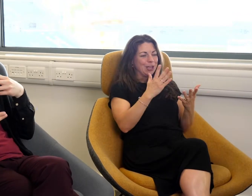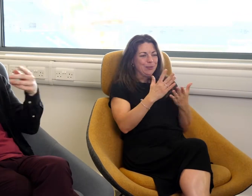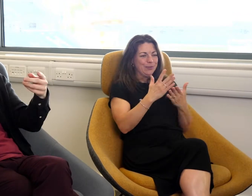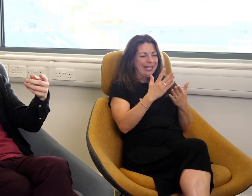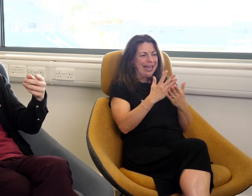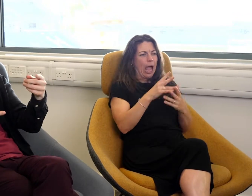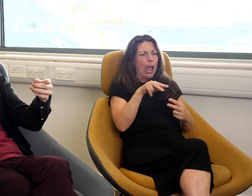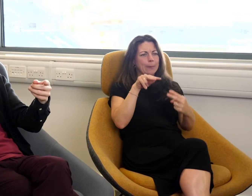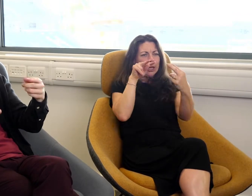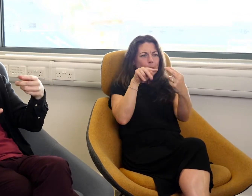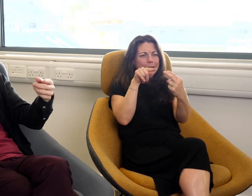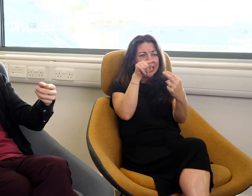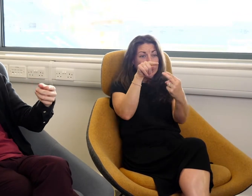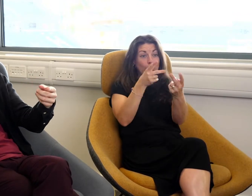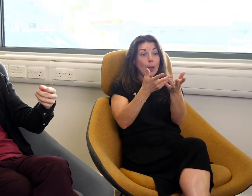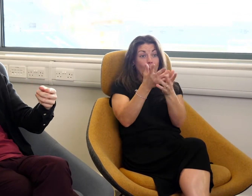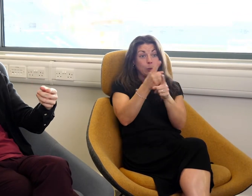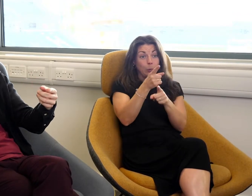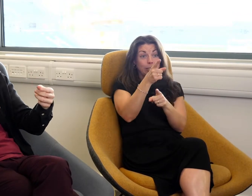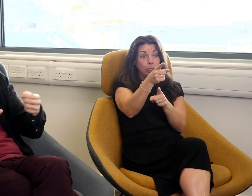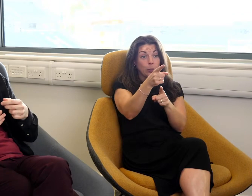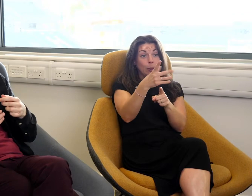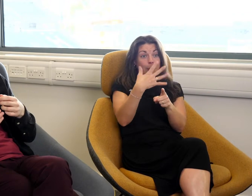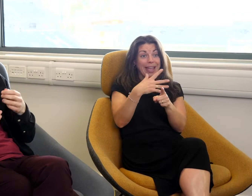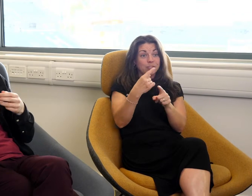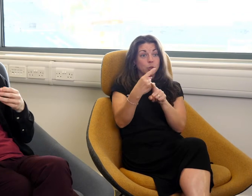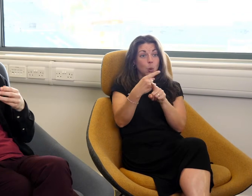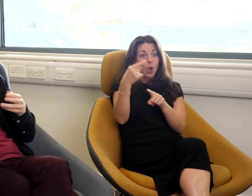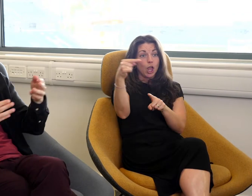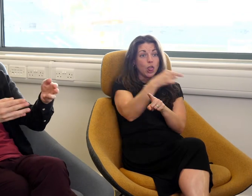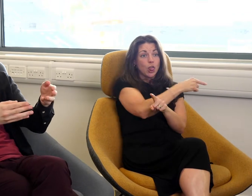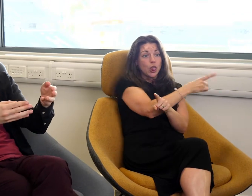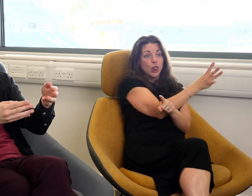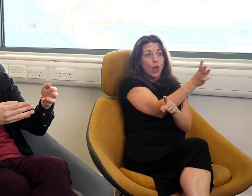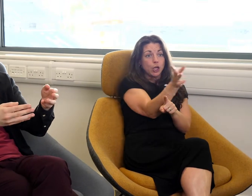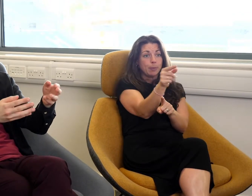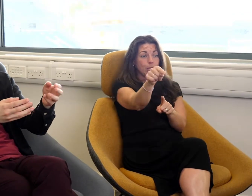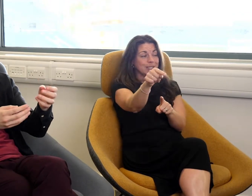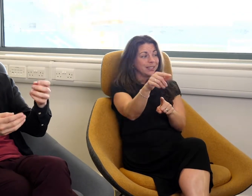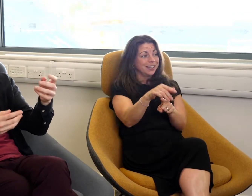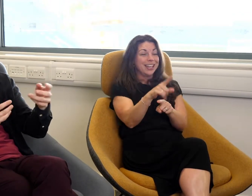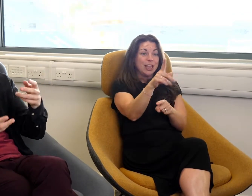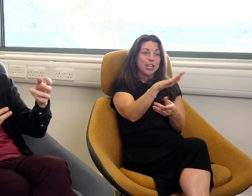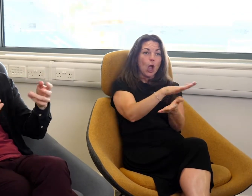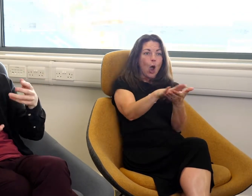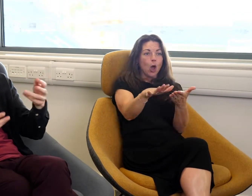looking at and can see in the third person, and saying, you know, does the honourable gentleman over there think this, that and